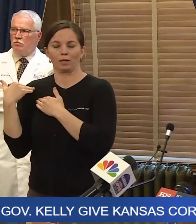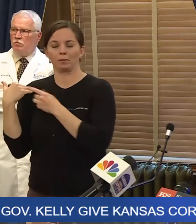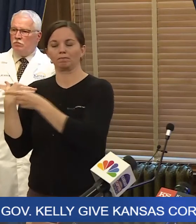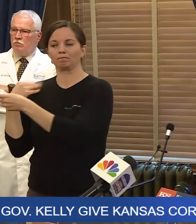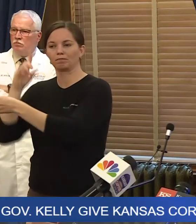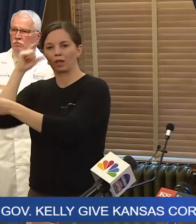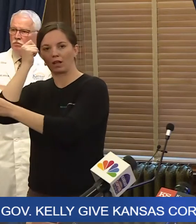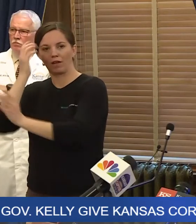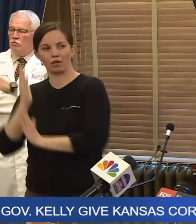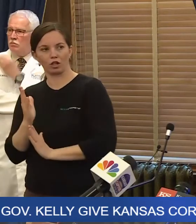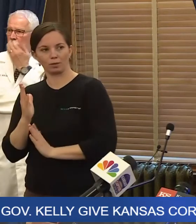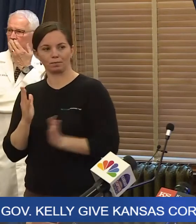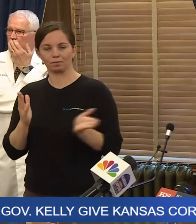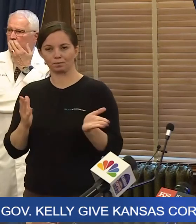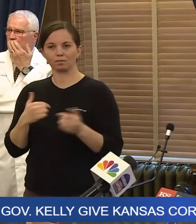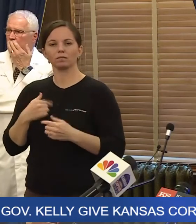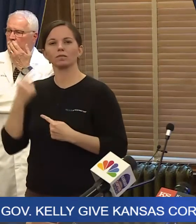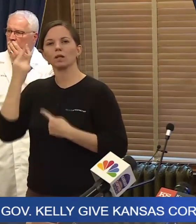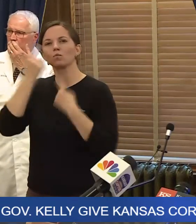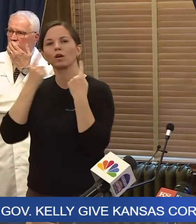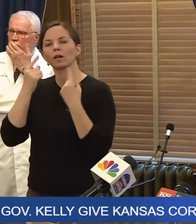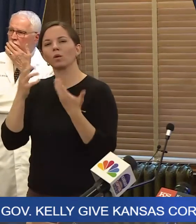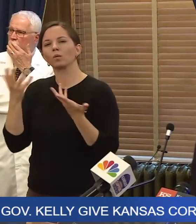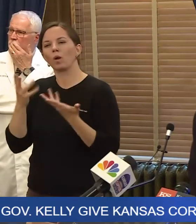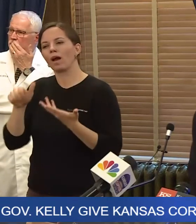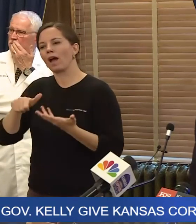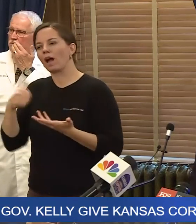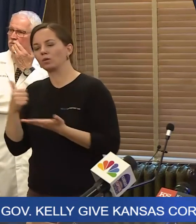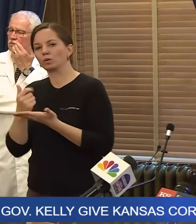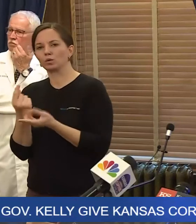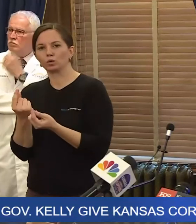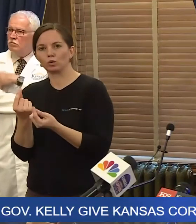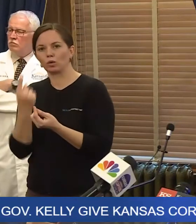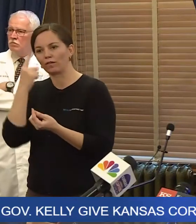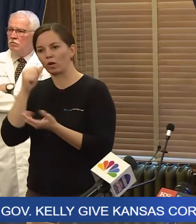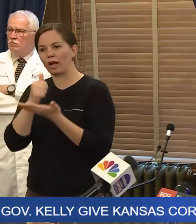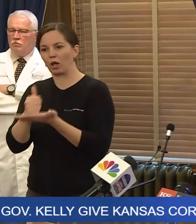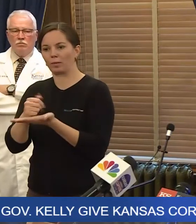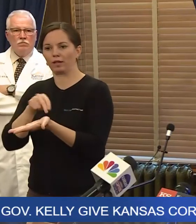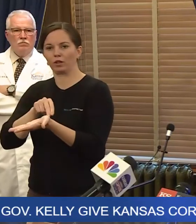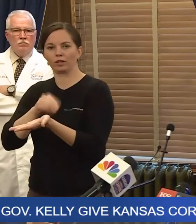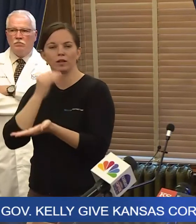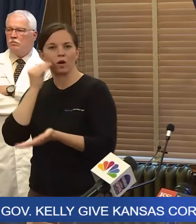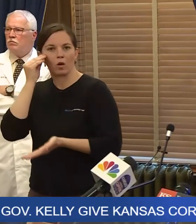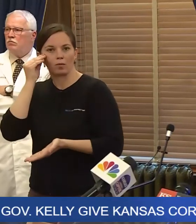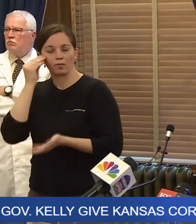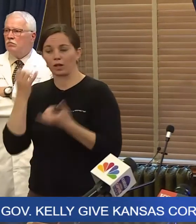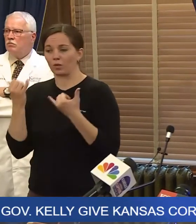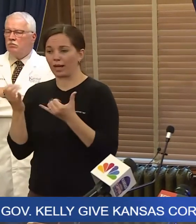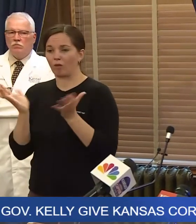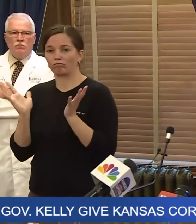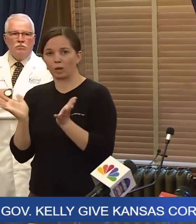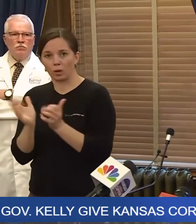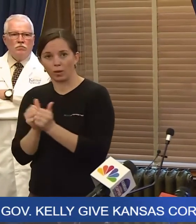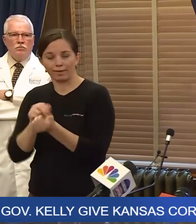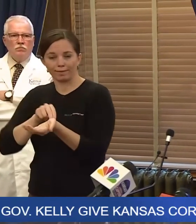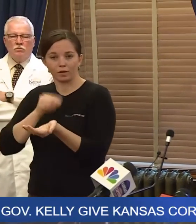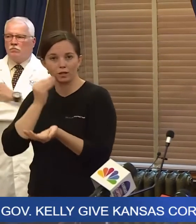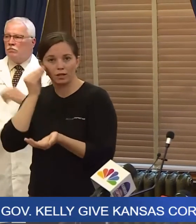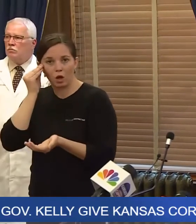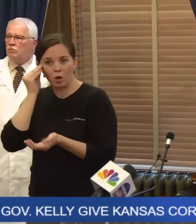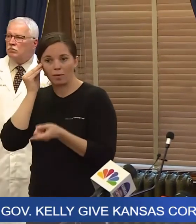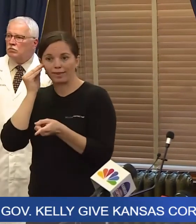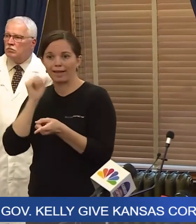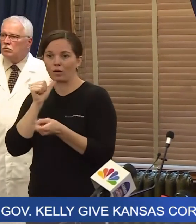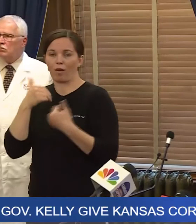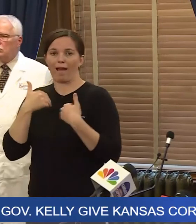Governor, I'm wondering what else can be done to help nursing homes. I'm talking to nursing homes, and they're telling me they just